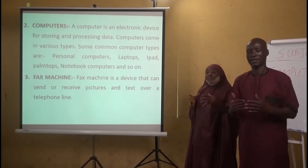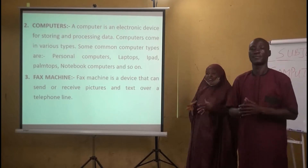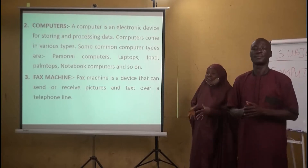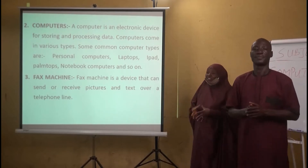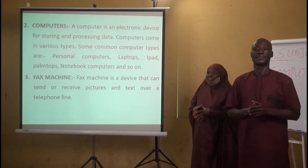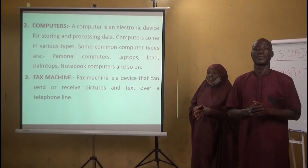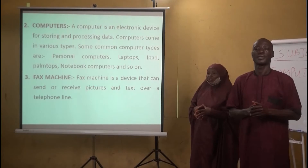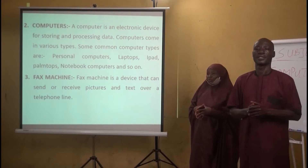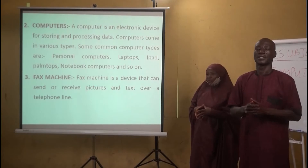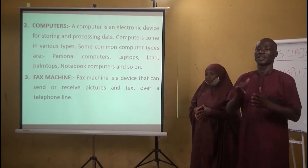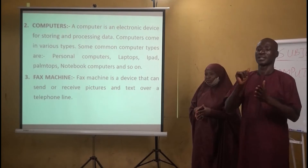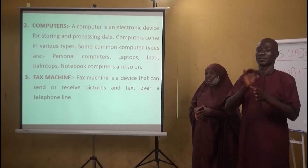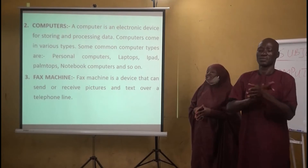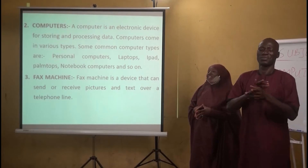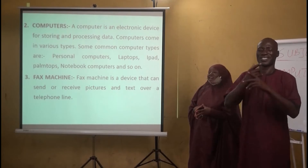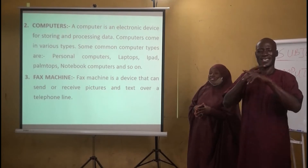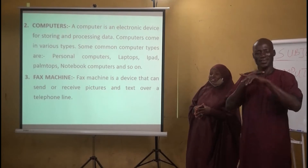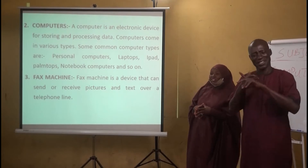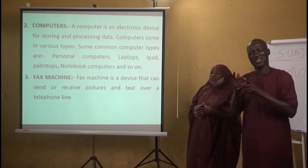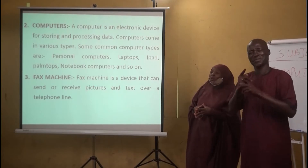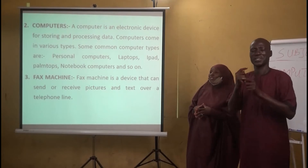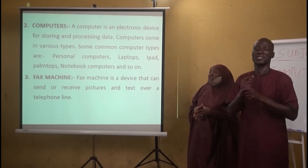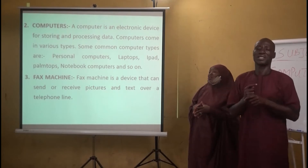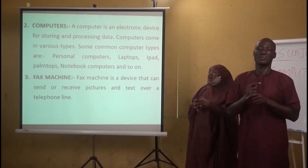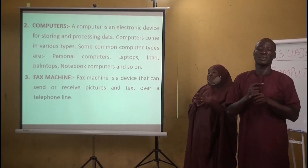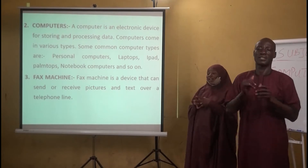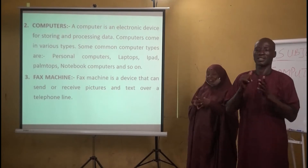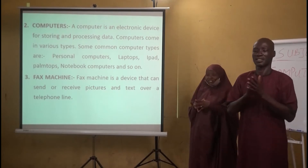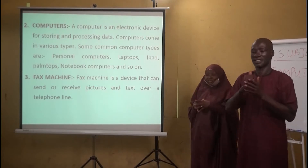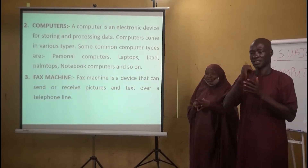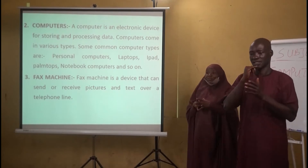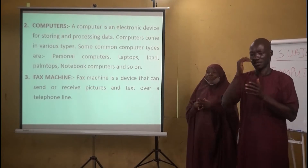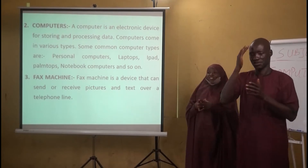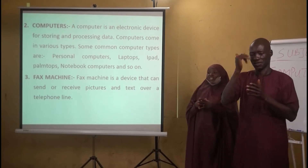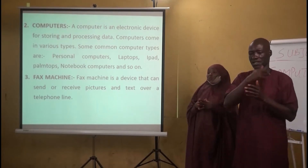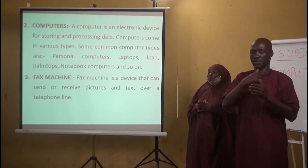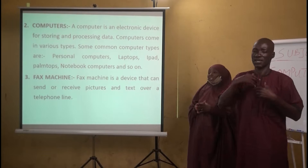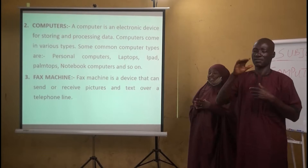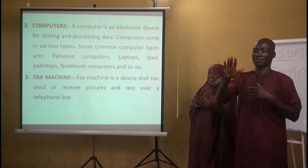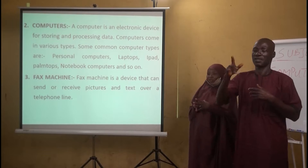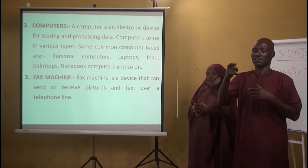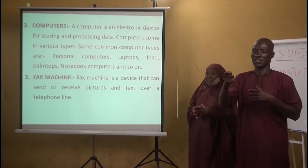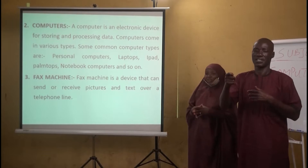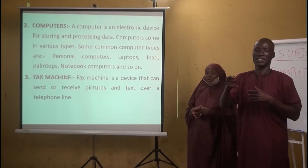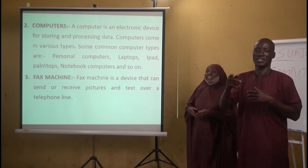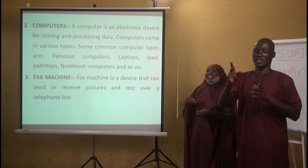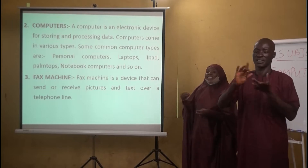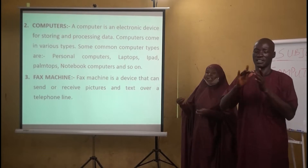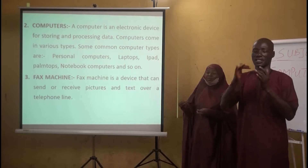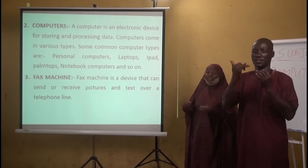fifth generation of computers. That's the reason why we said we have 5G. 5G network that is going on now is still among the